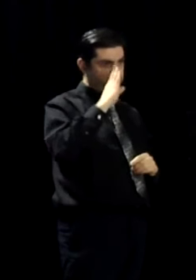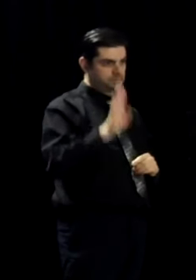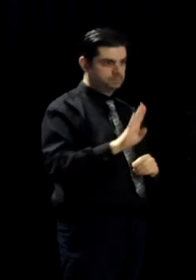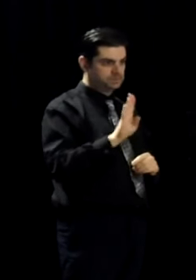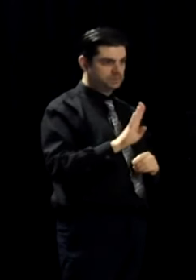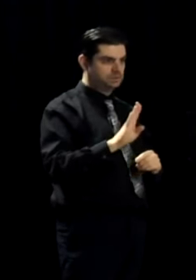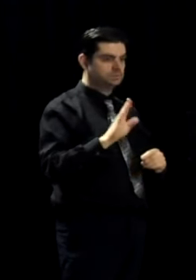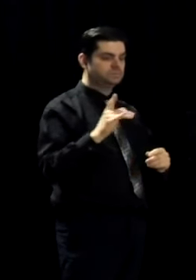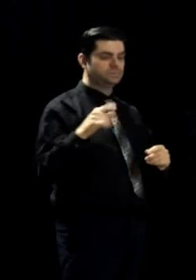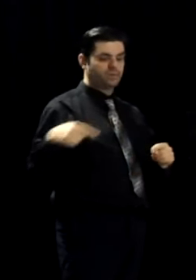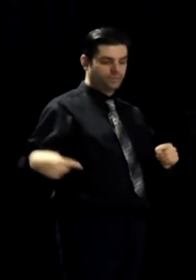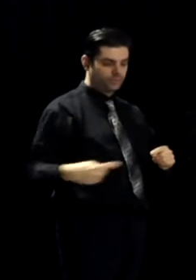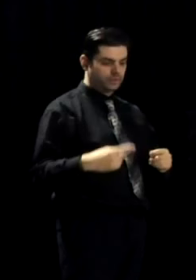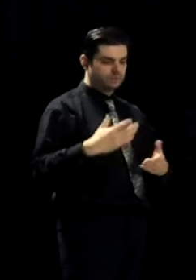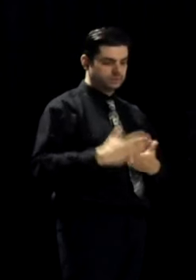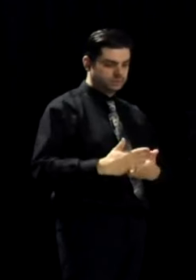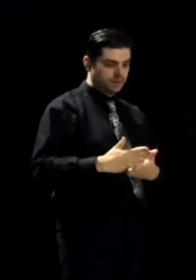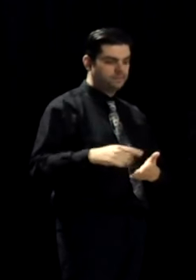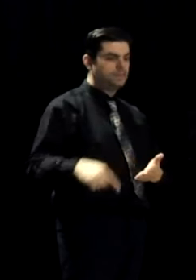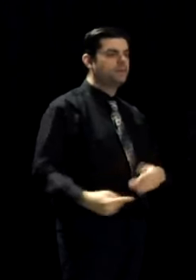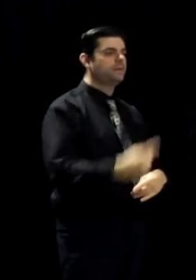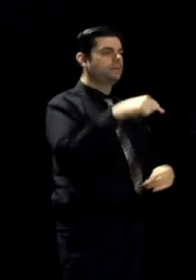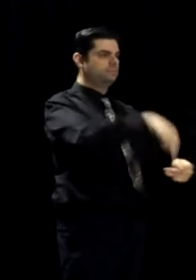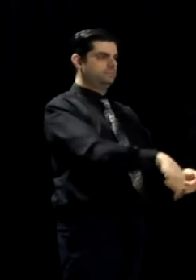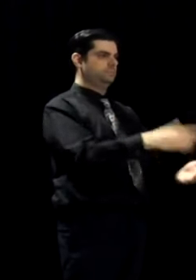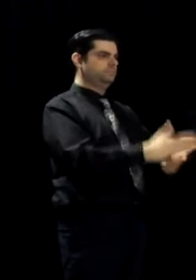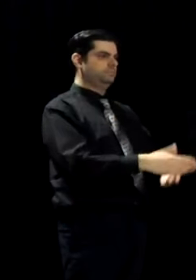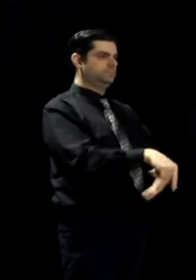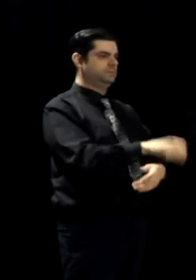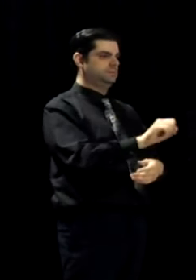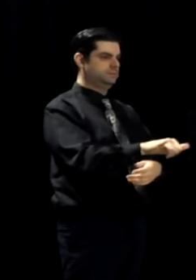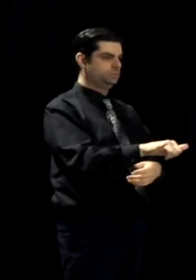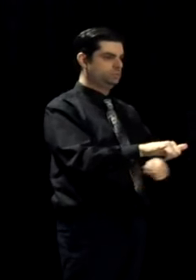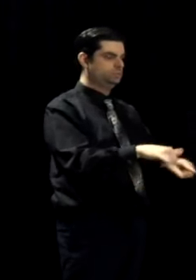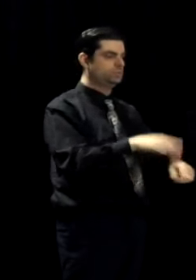in Syracuse. If you're on this bus, and let me give you this bus again,